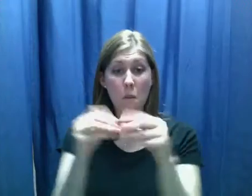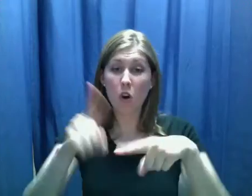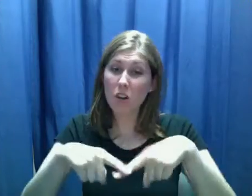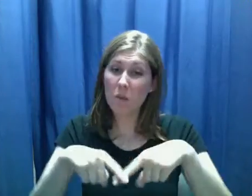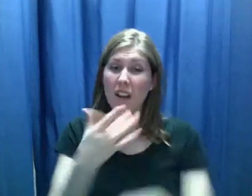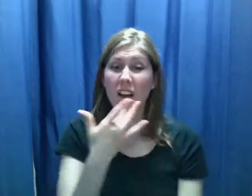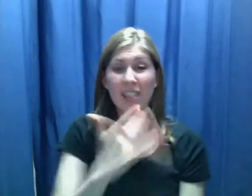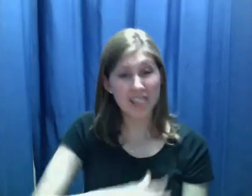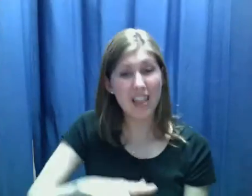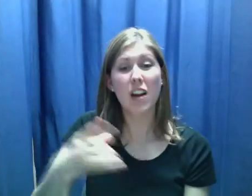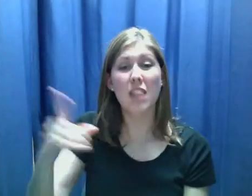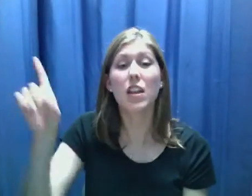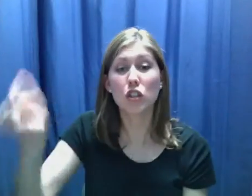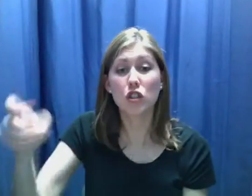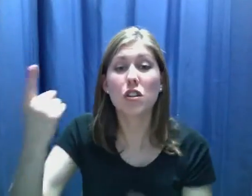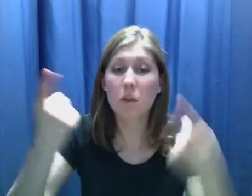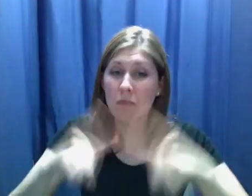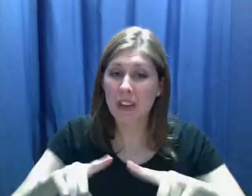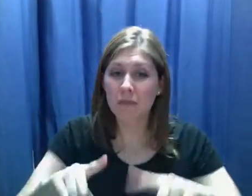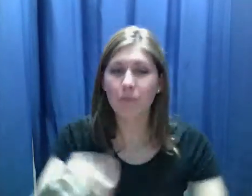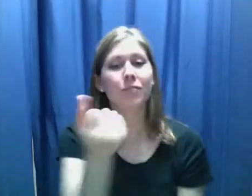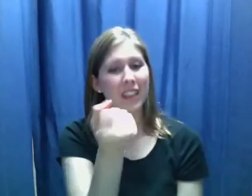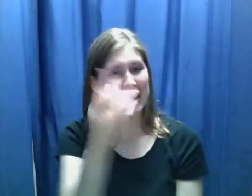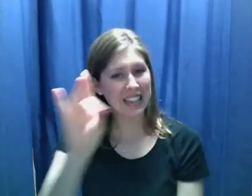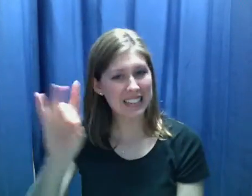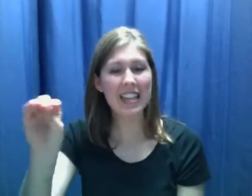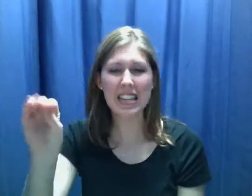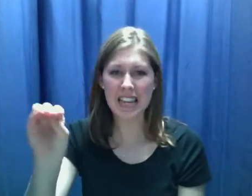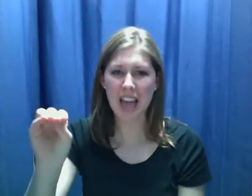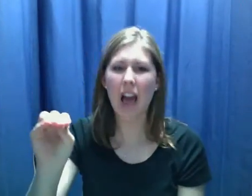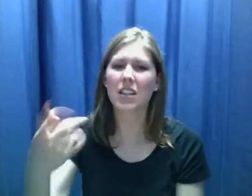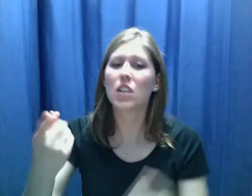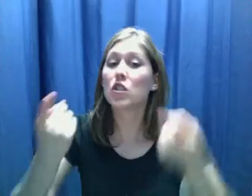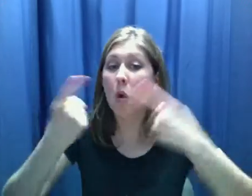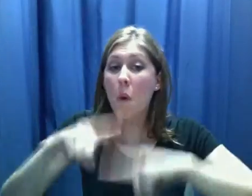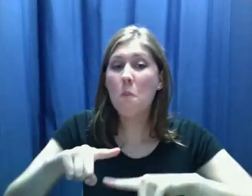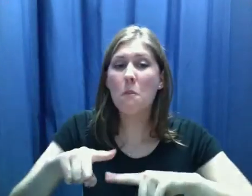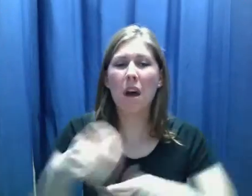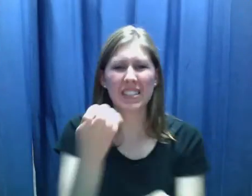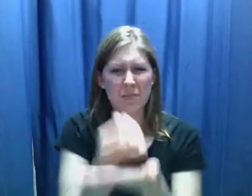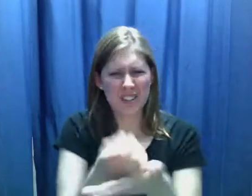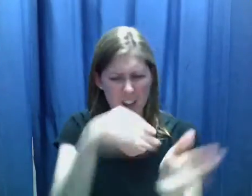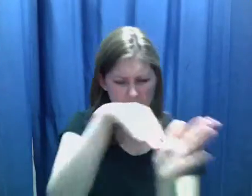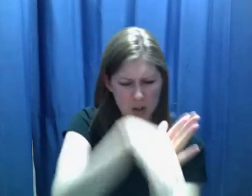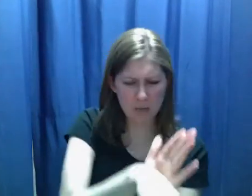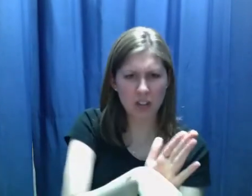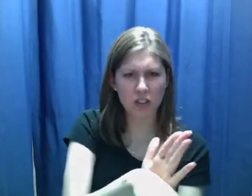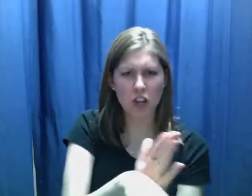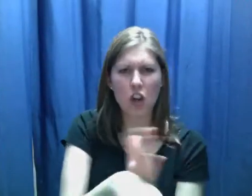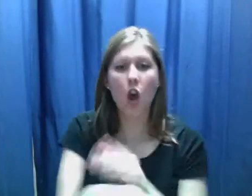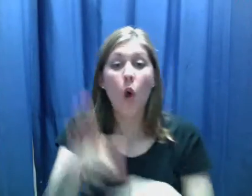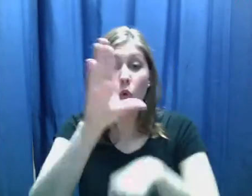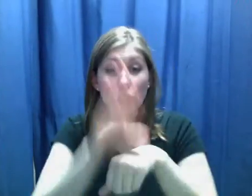The 1890s brought some economic depression, reducing the number of immigrants to 3.6